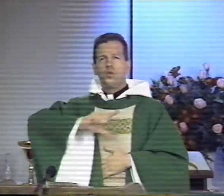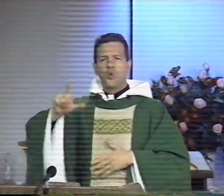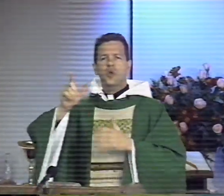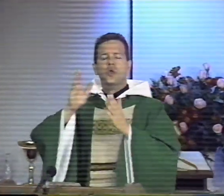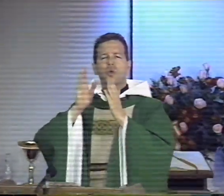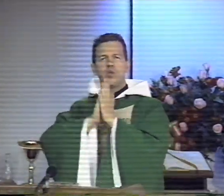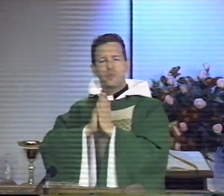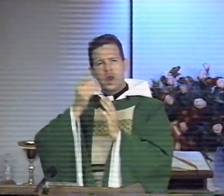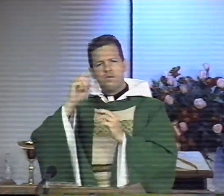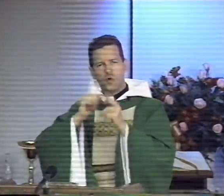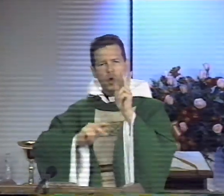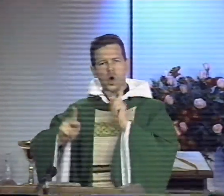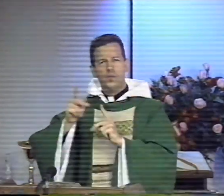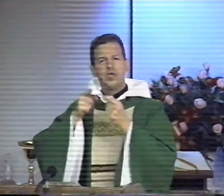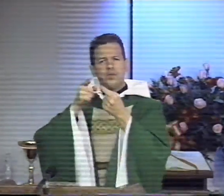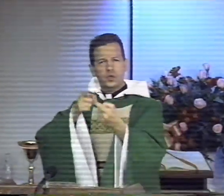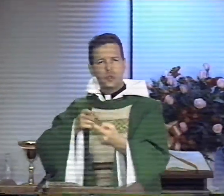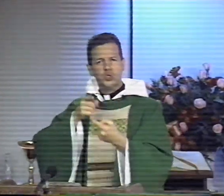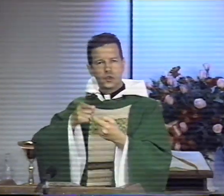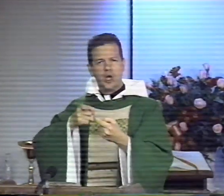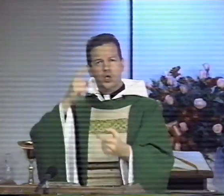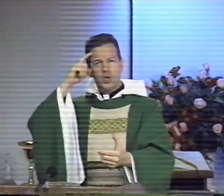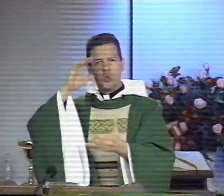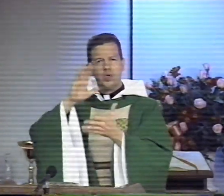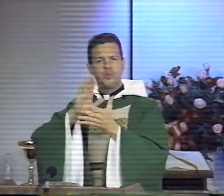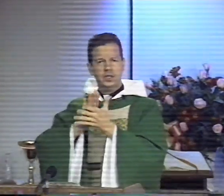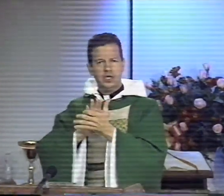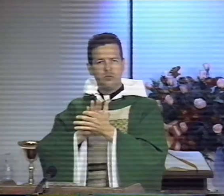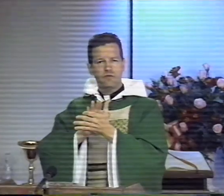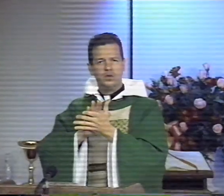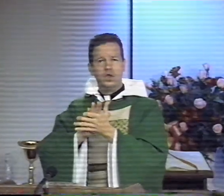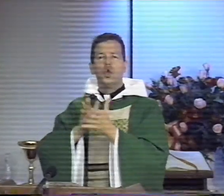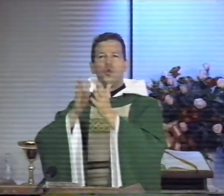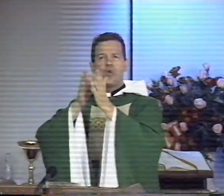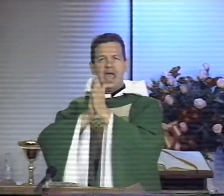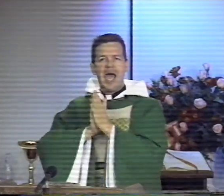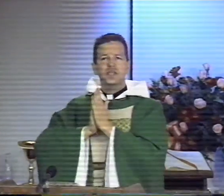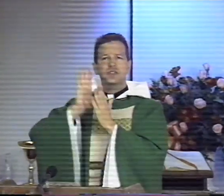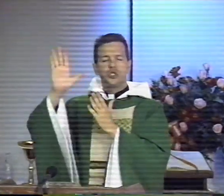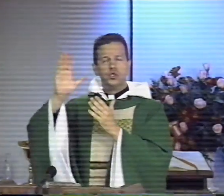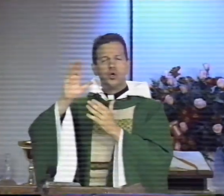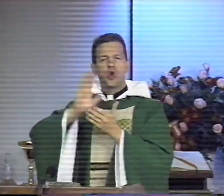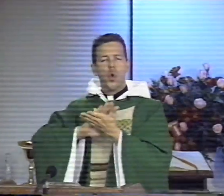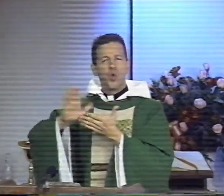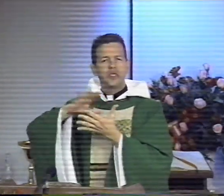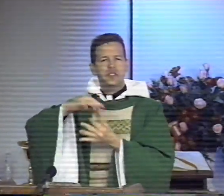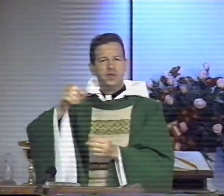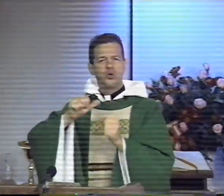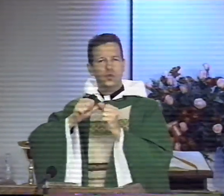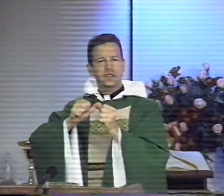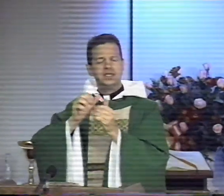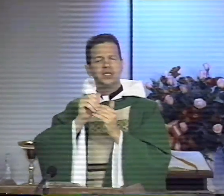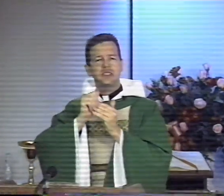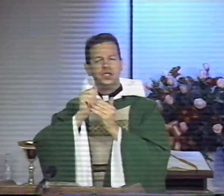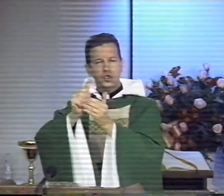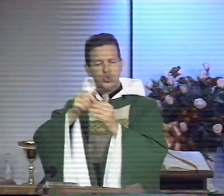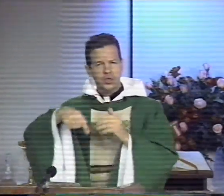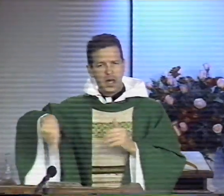Lord, we pray for all people who struggle with belief. We ask that your Holy Spirit will continue to guide